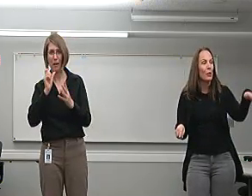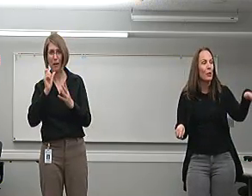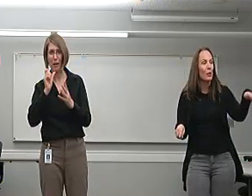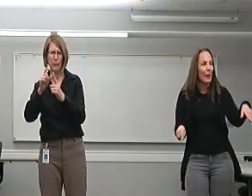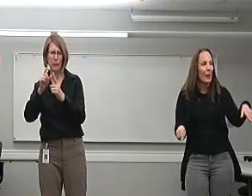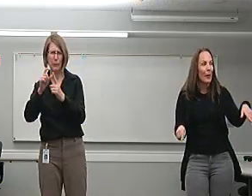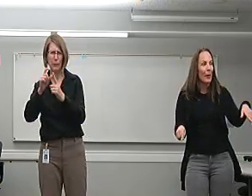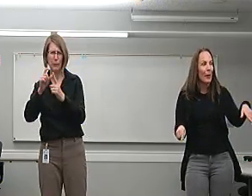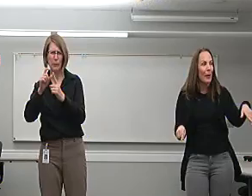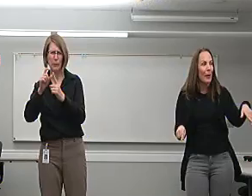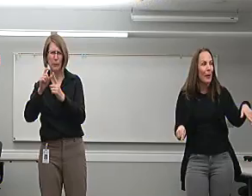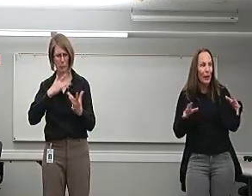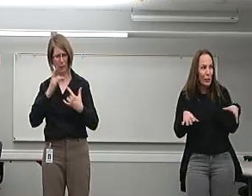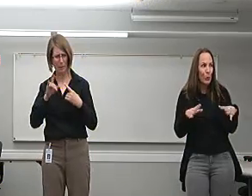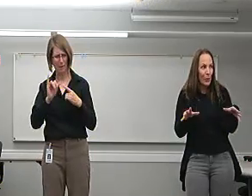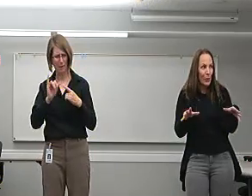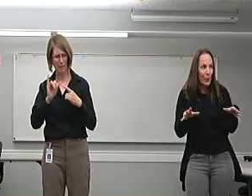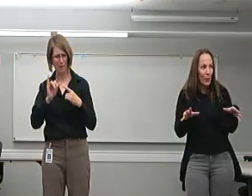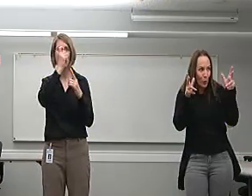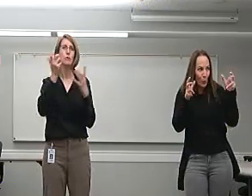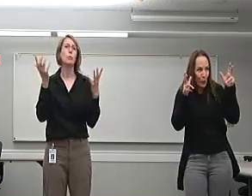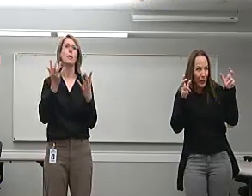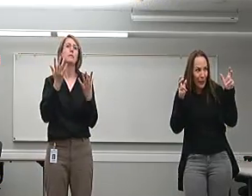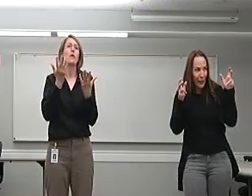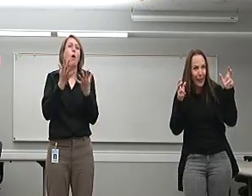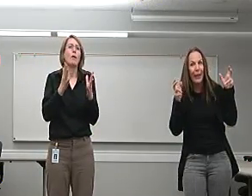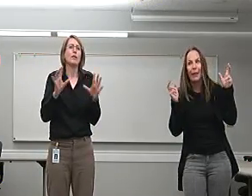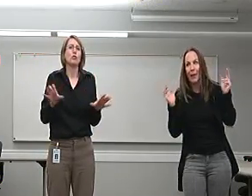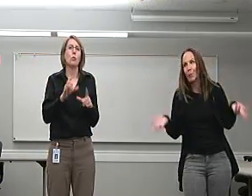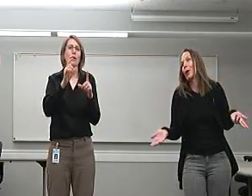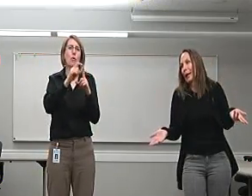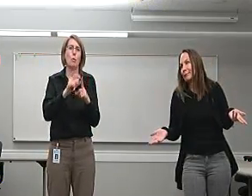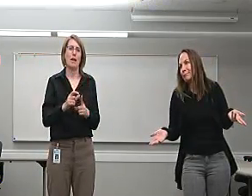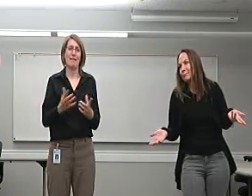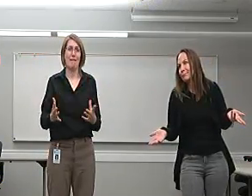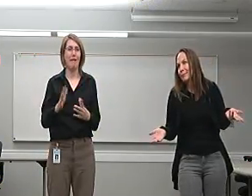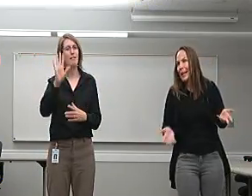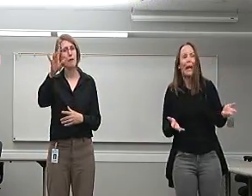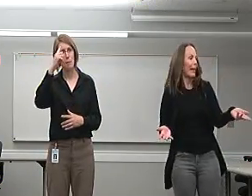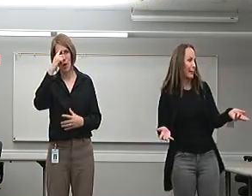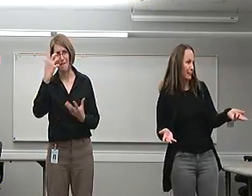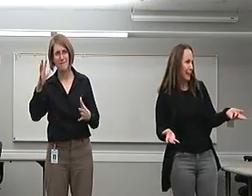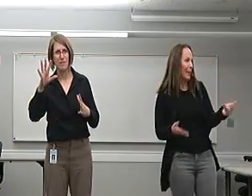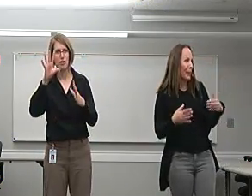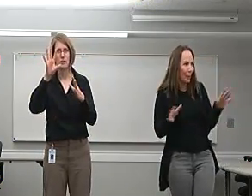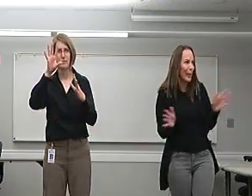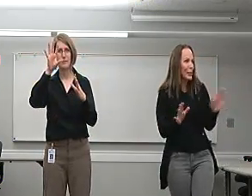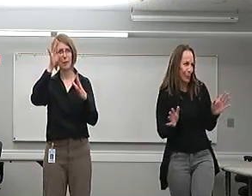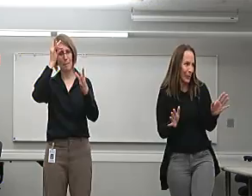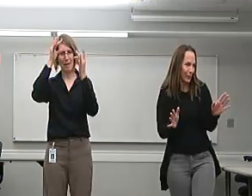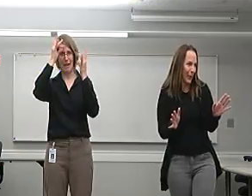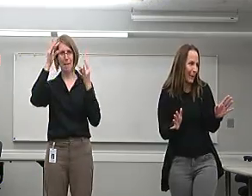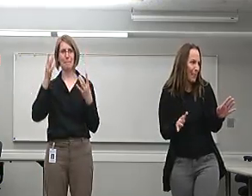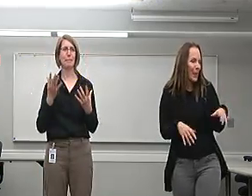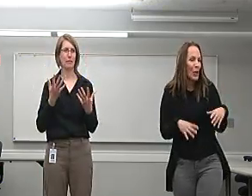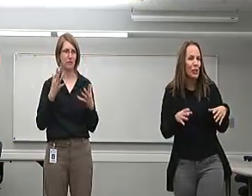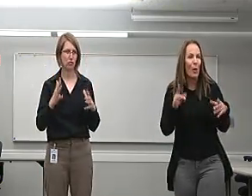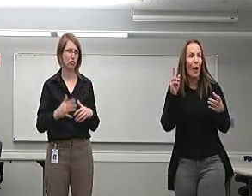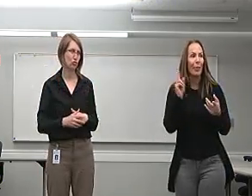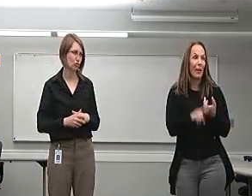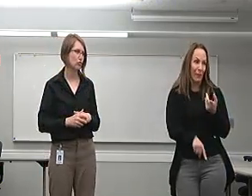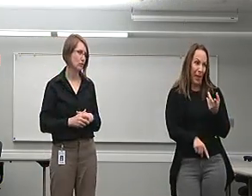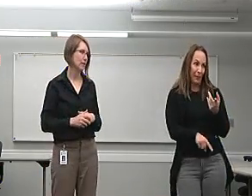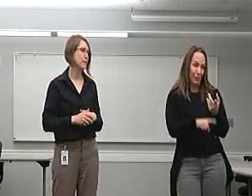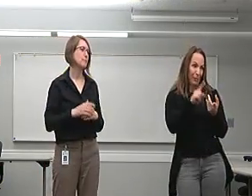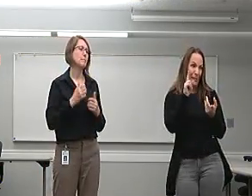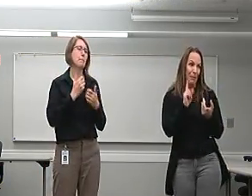what's already doing the word thing? Their brain. They got it. Yeah, their brain's doing it, okay? So I love that. We're seeing